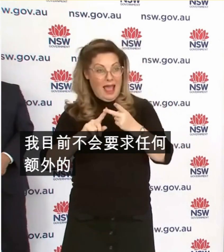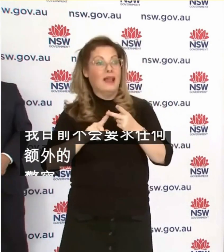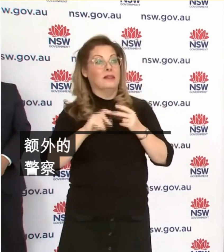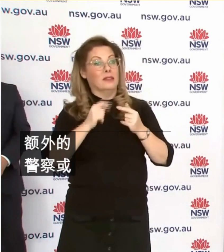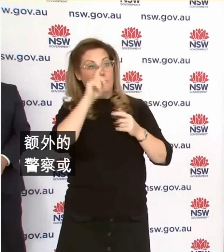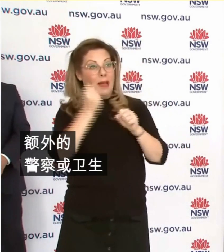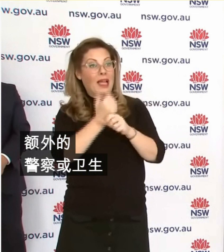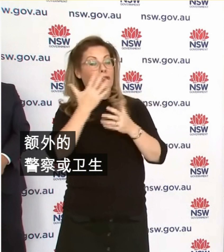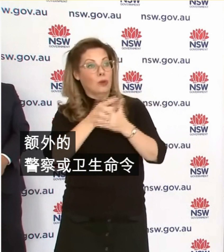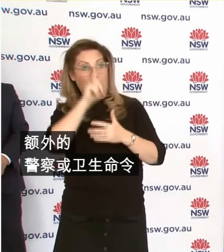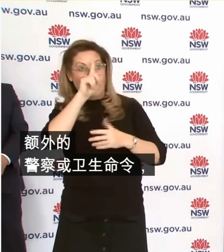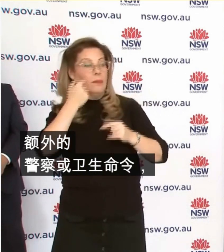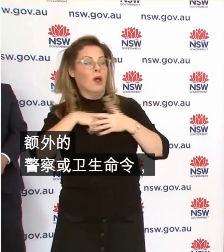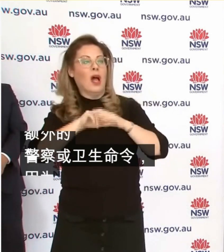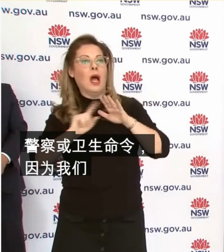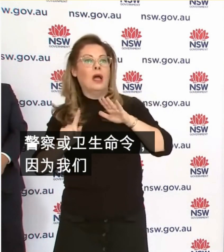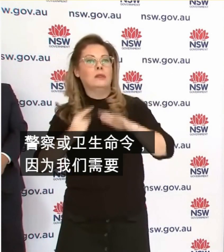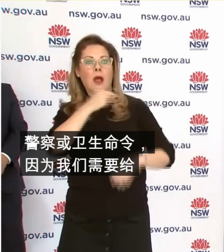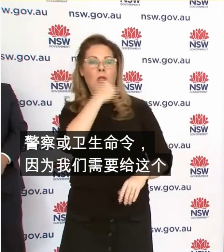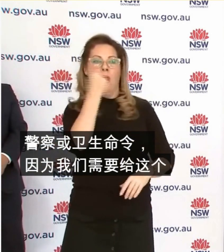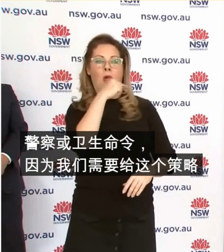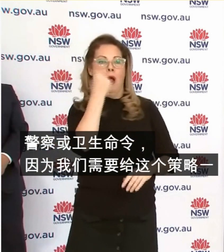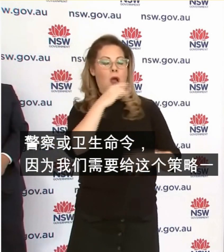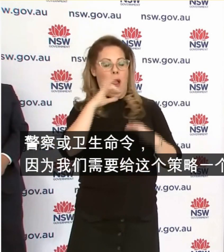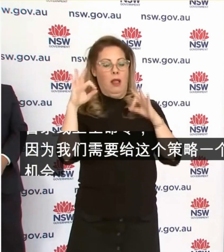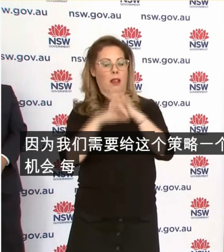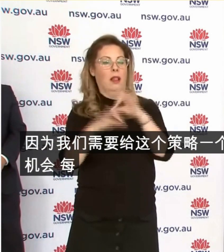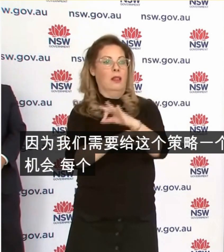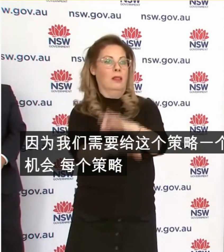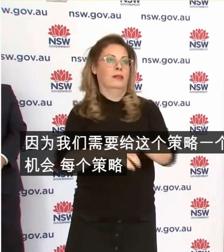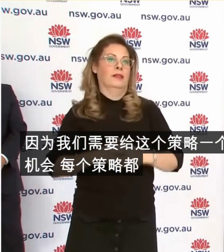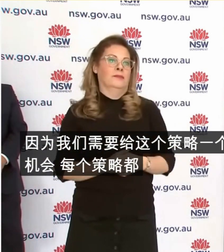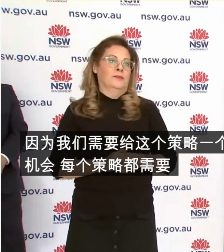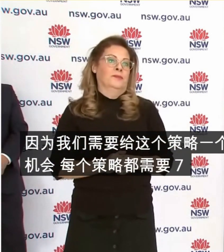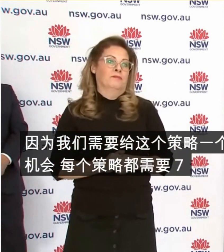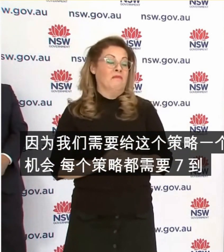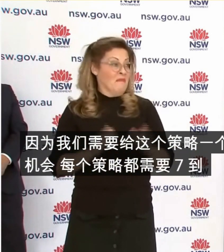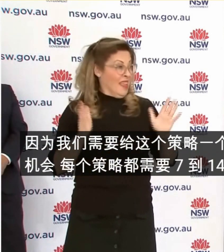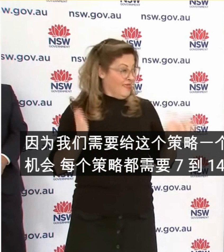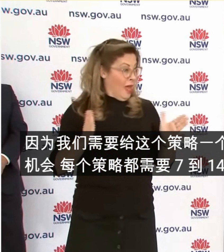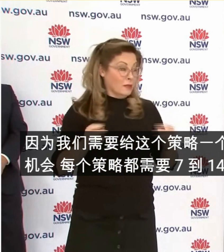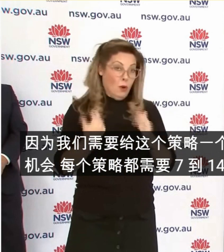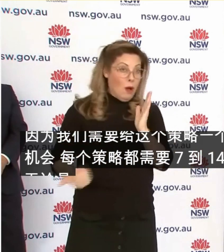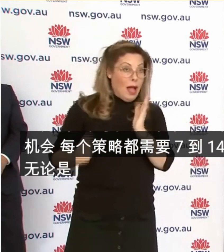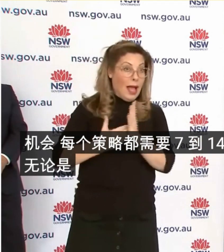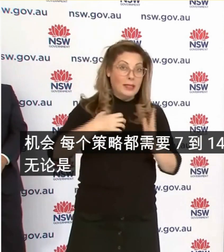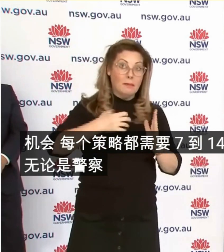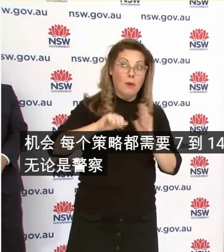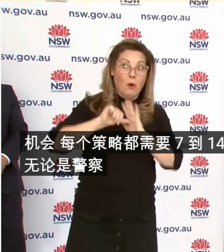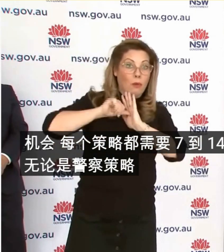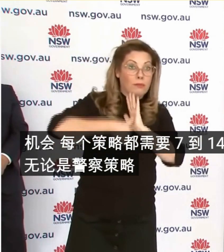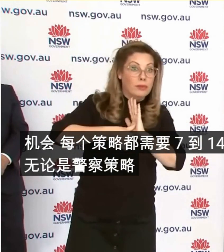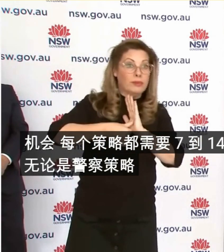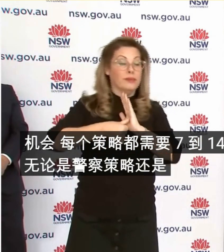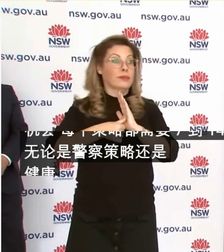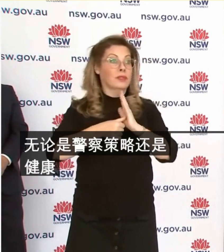additional police or health orders at the moment because we need to give this strategy a chance. Every strategy takes 7 to 14 days, whether